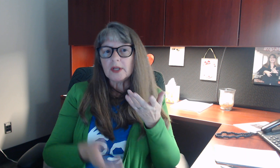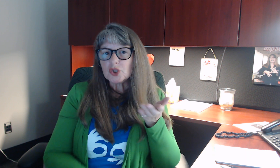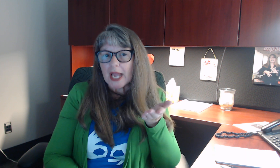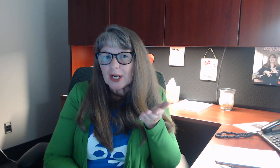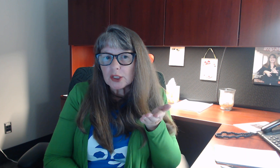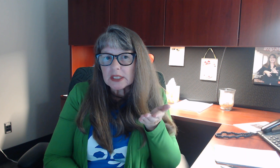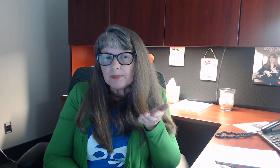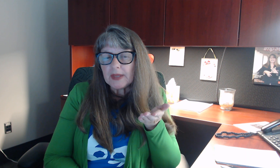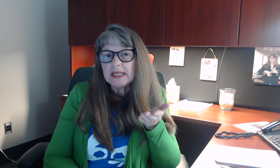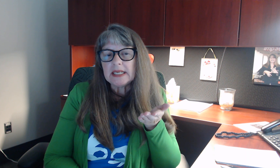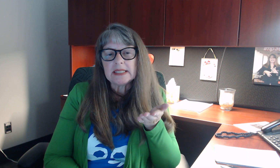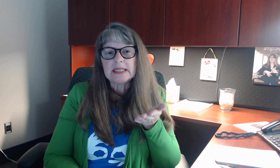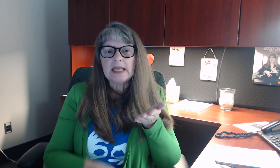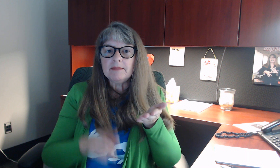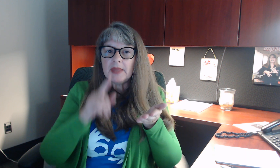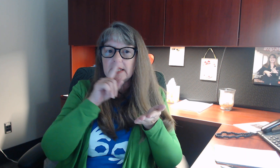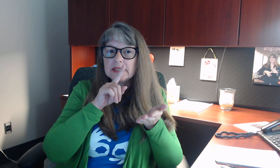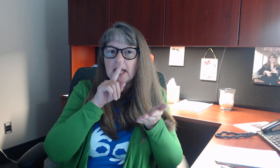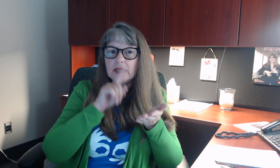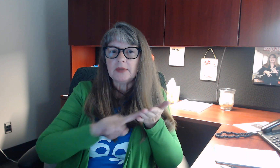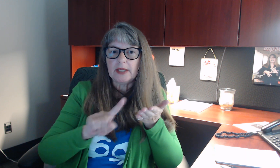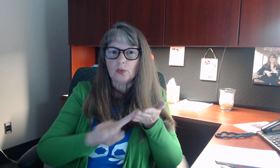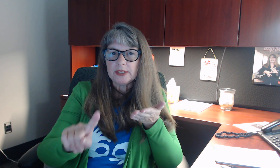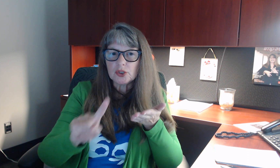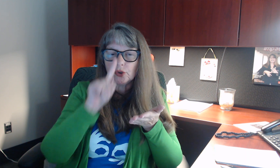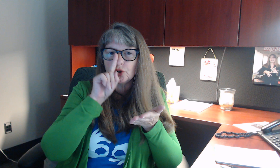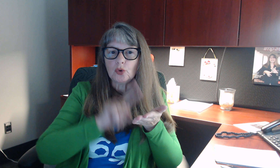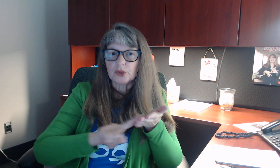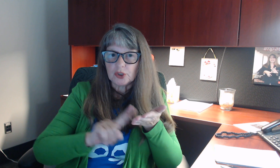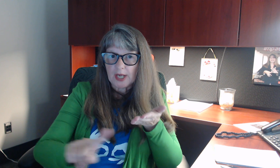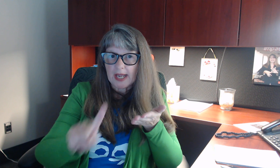check on something, and it's the same thing as kind of like research or to check.